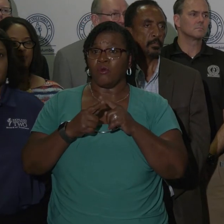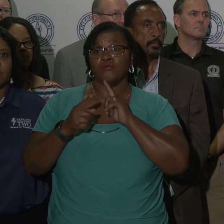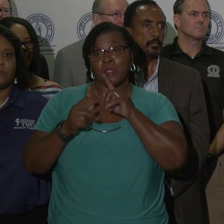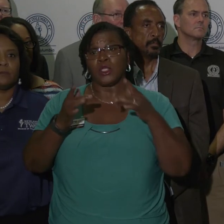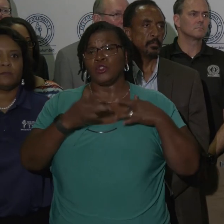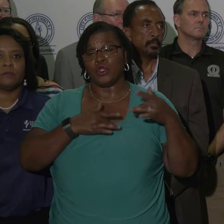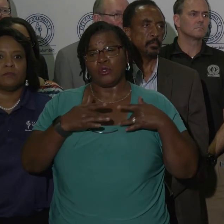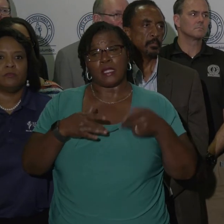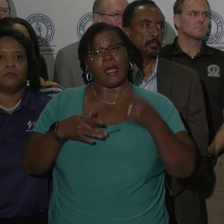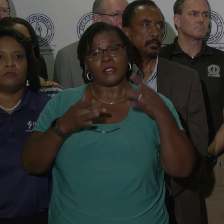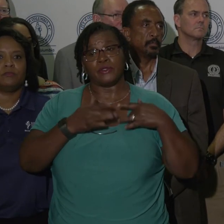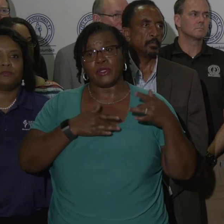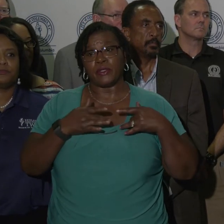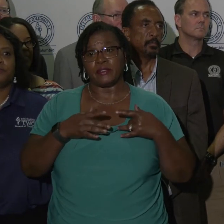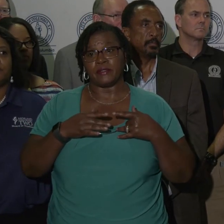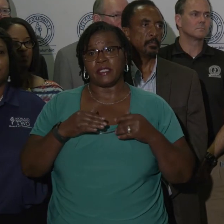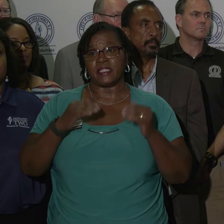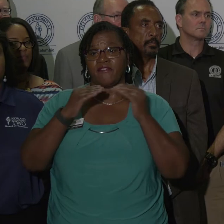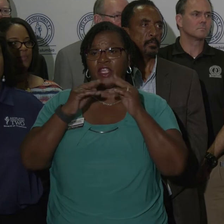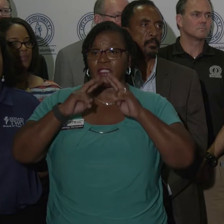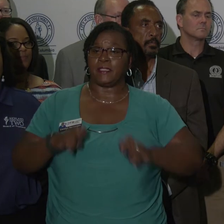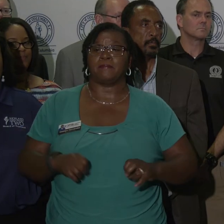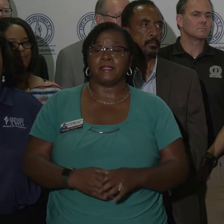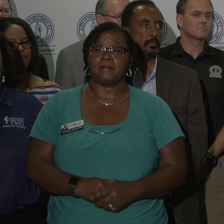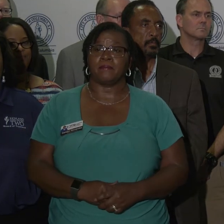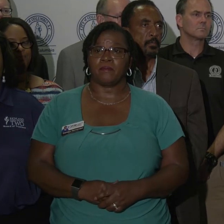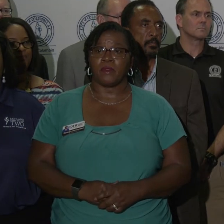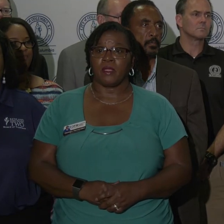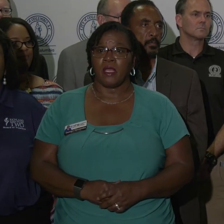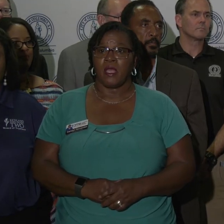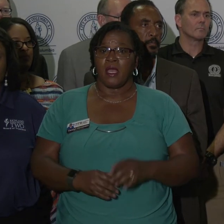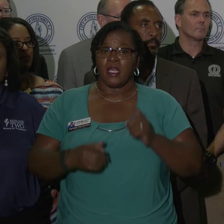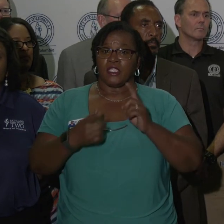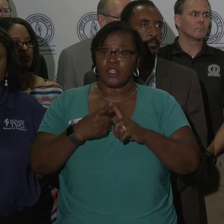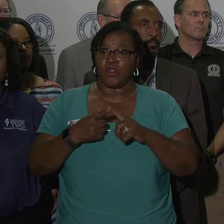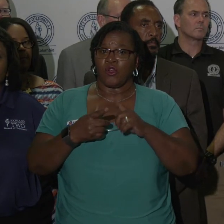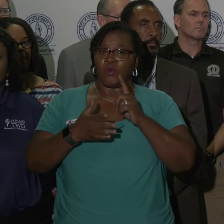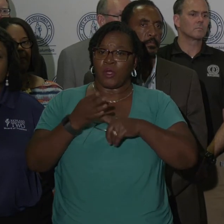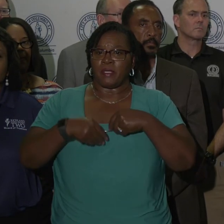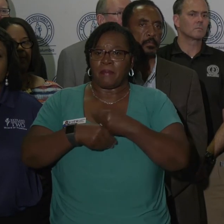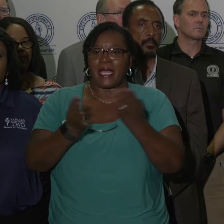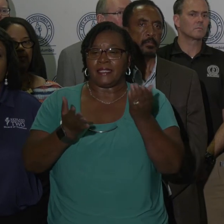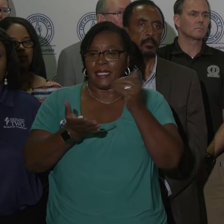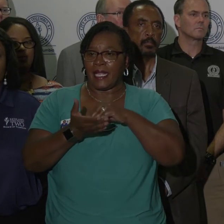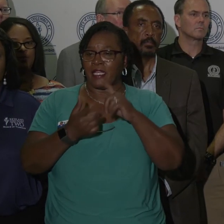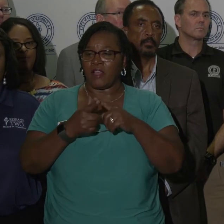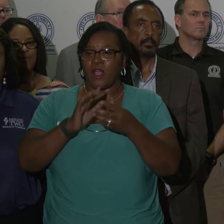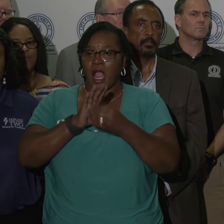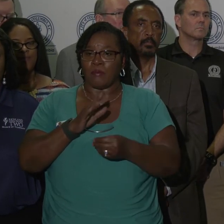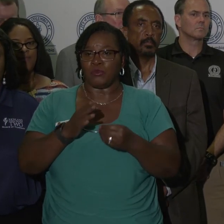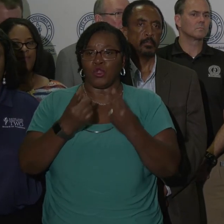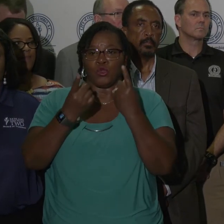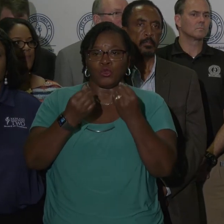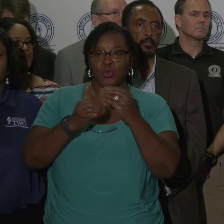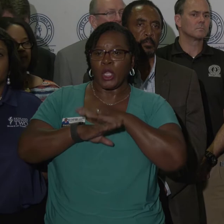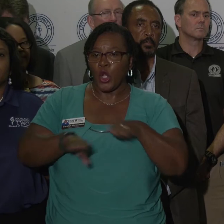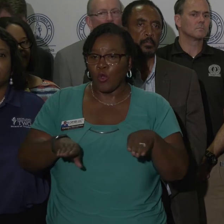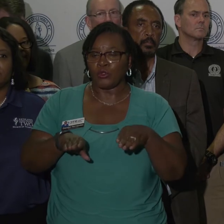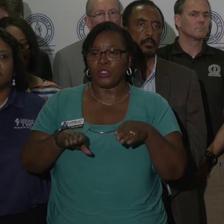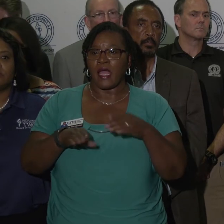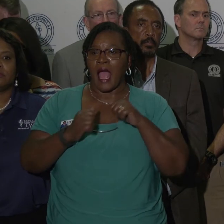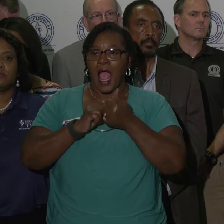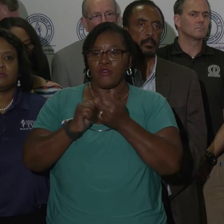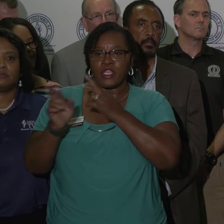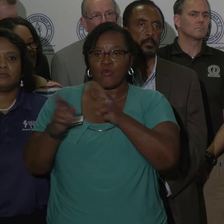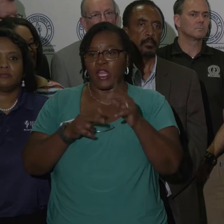concerned is a fair assessment. What we passed out again is a hard copy of the do's and don'ts, how you prepare for